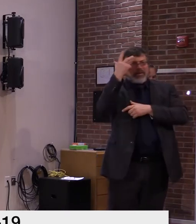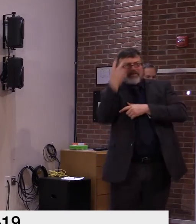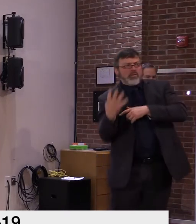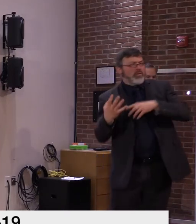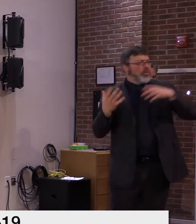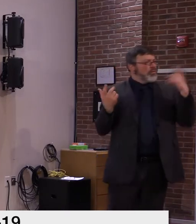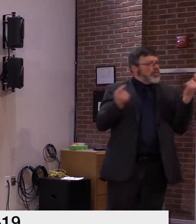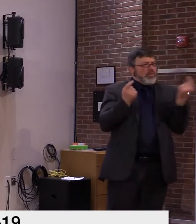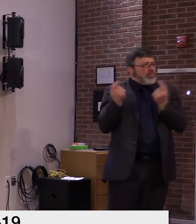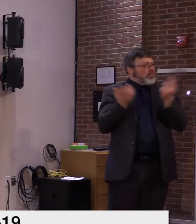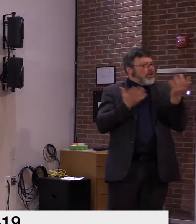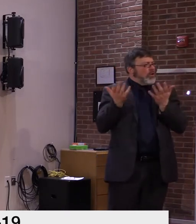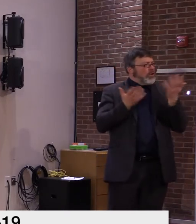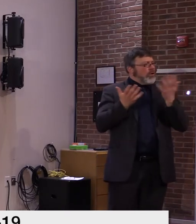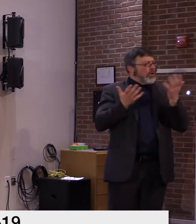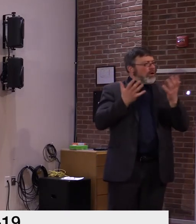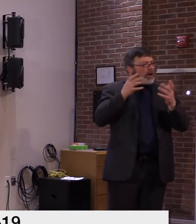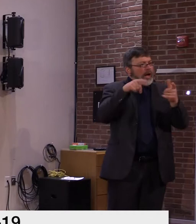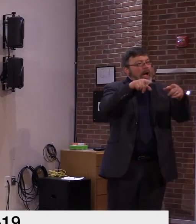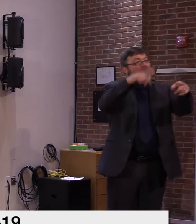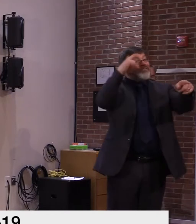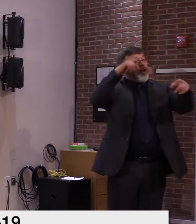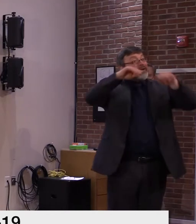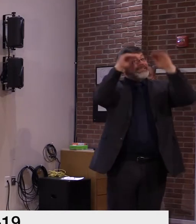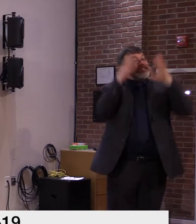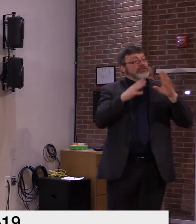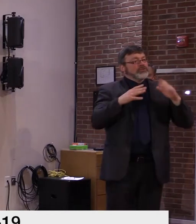hearing a lot of different,